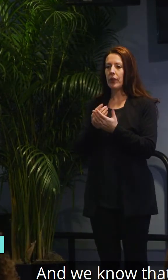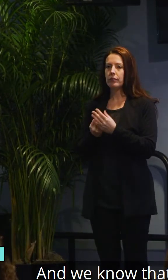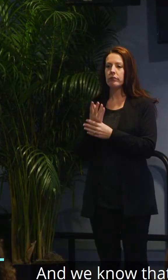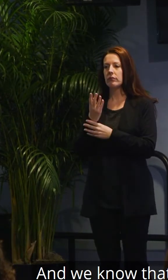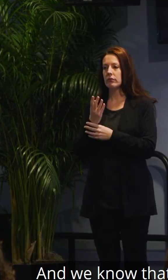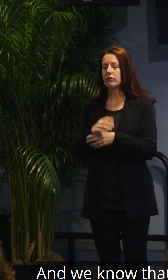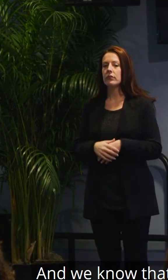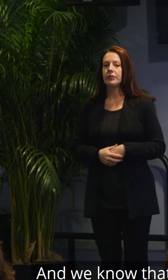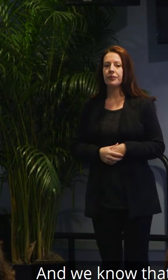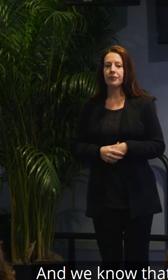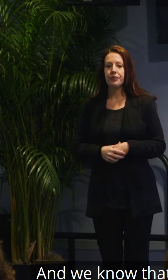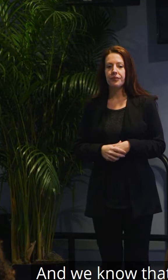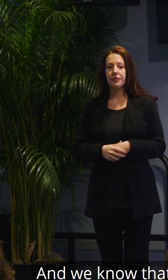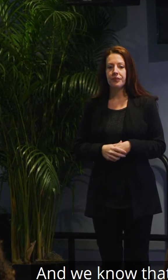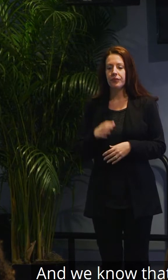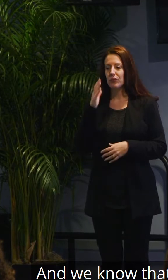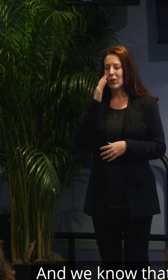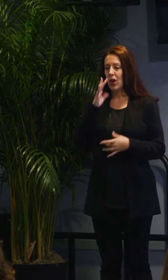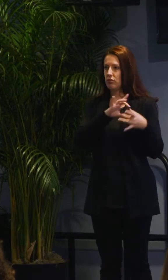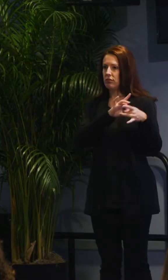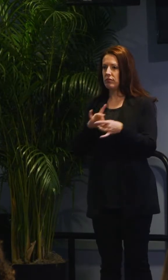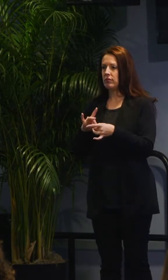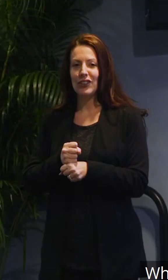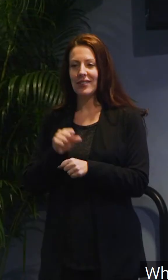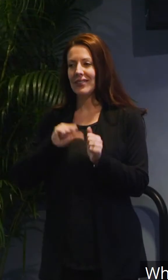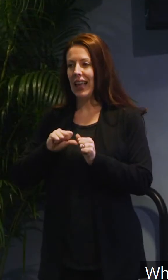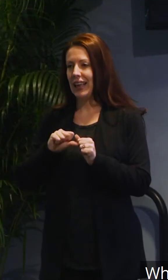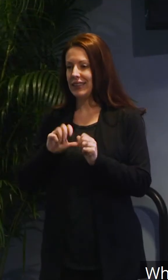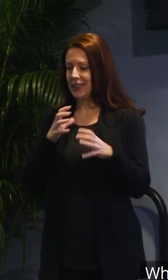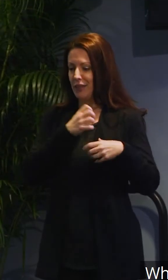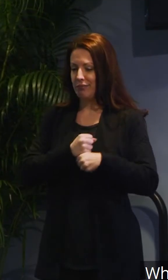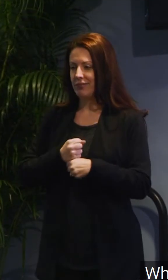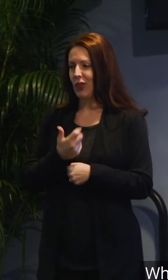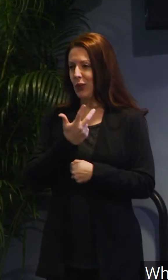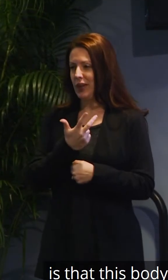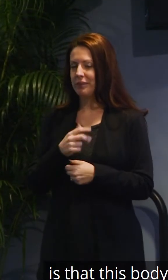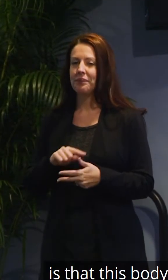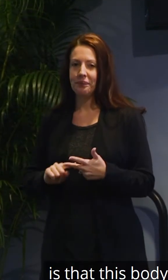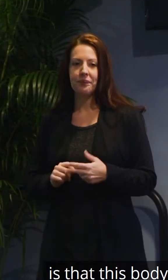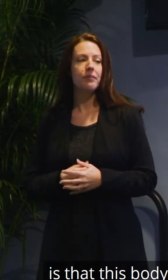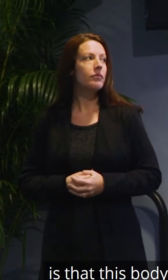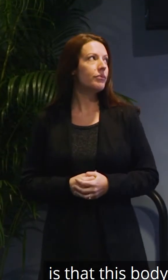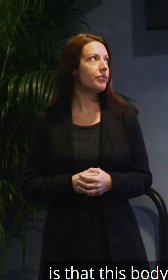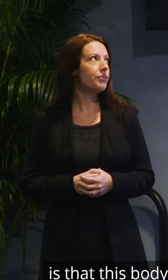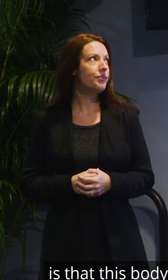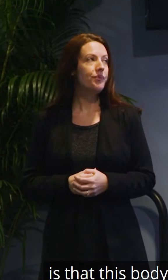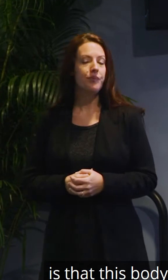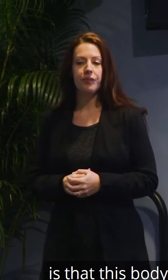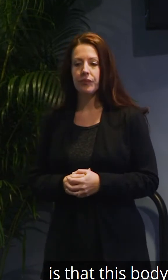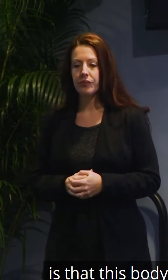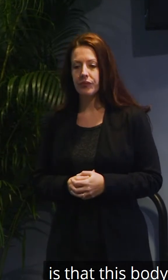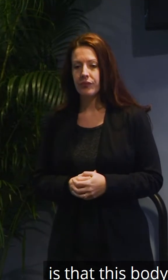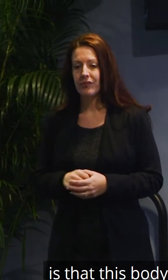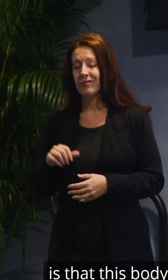they are deeply tied to experience and context. What's also very helpful is that this body